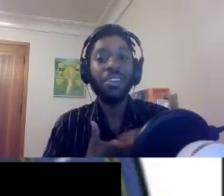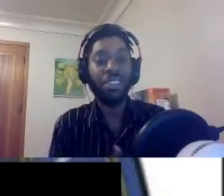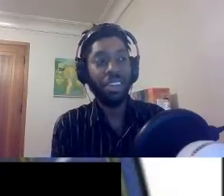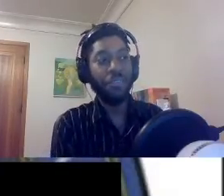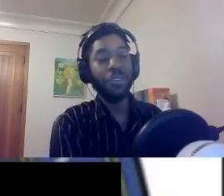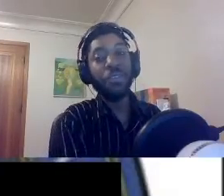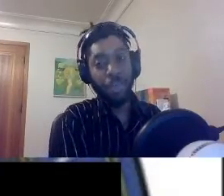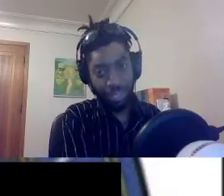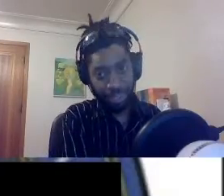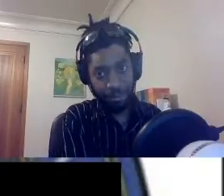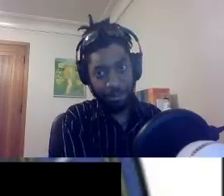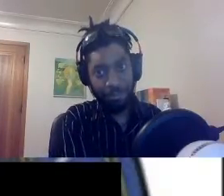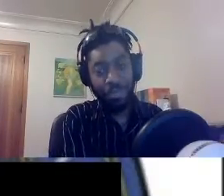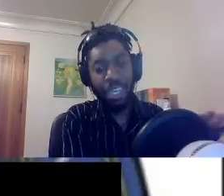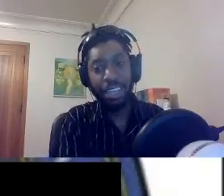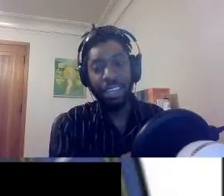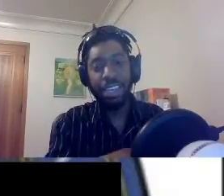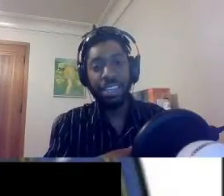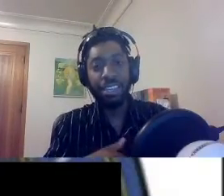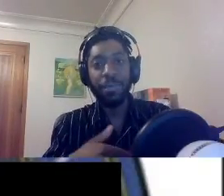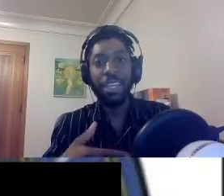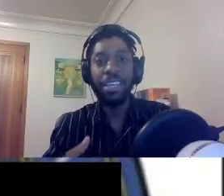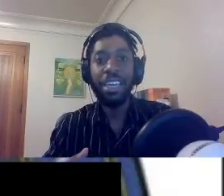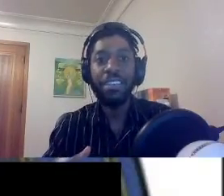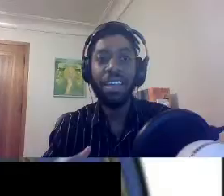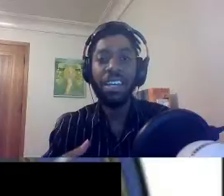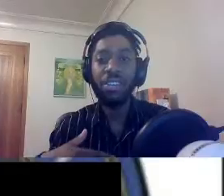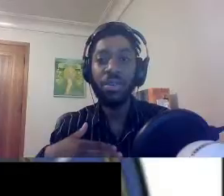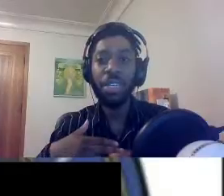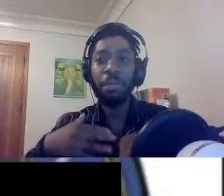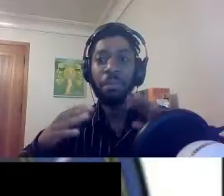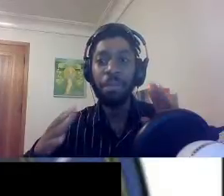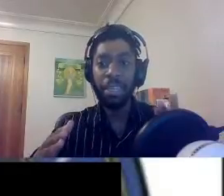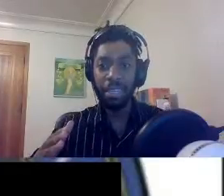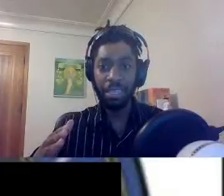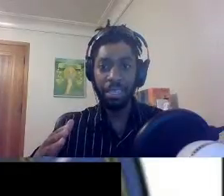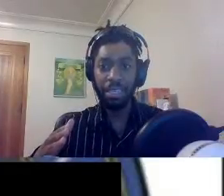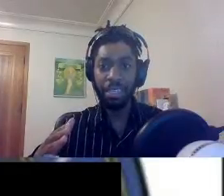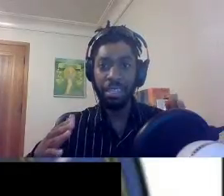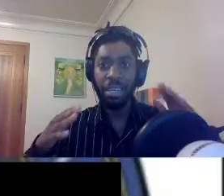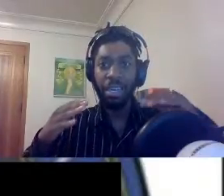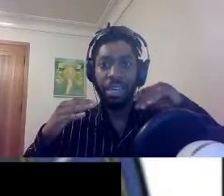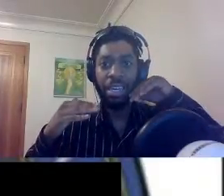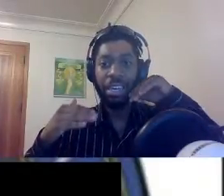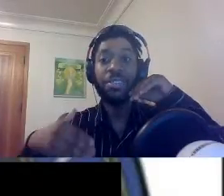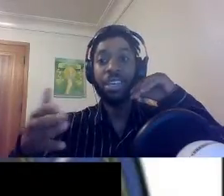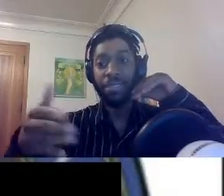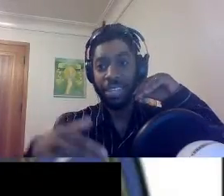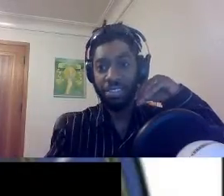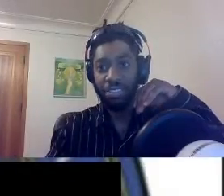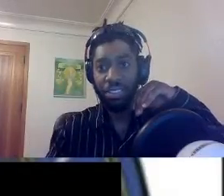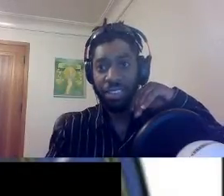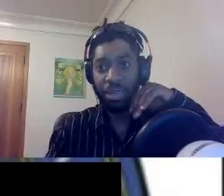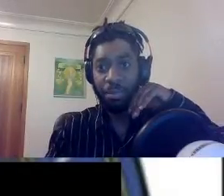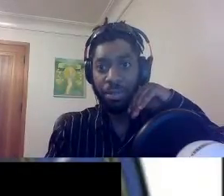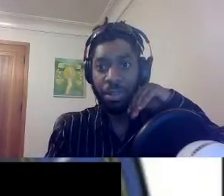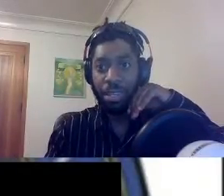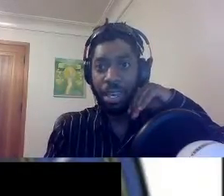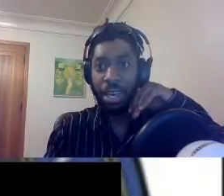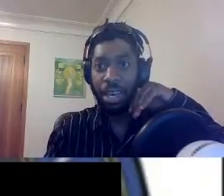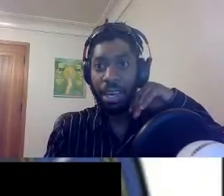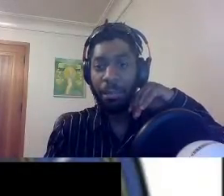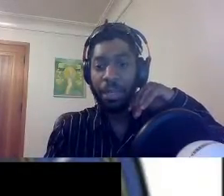We watched the governor speak. And then he explained that he's not going to do any big, and the vacation just in time